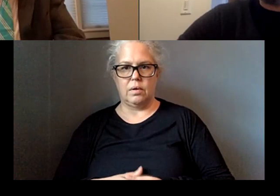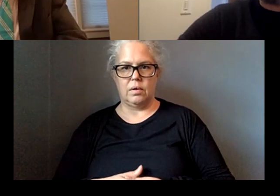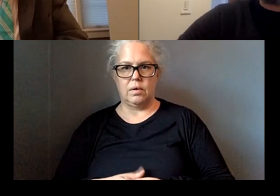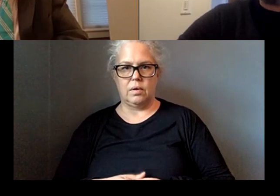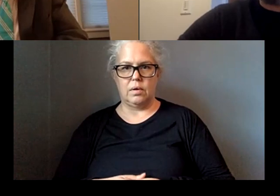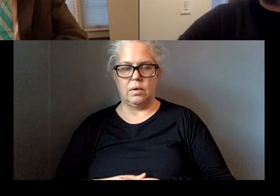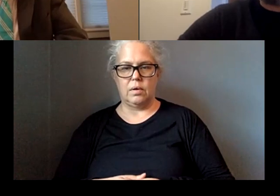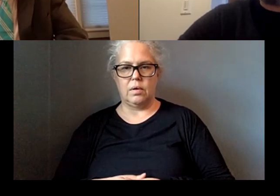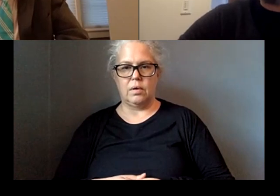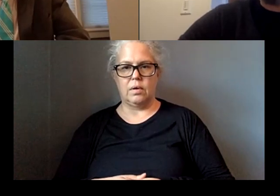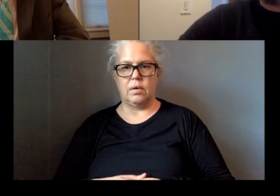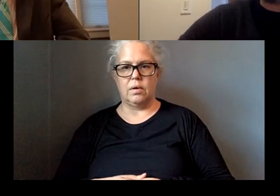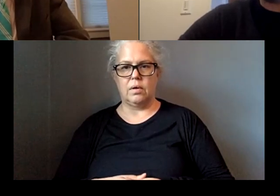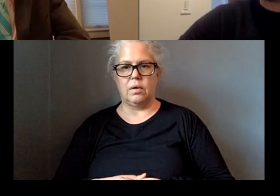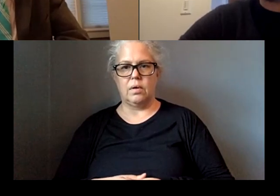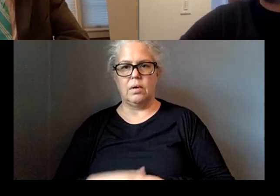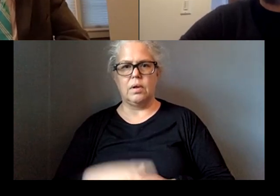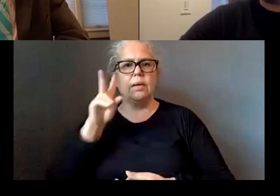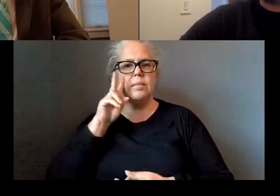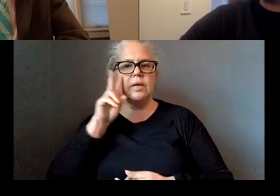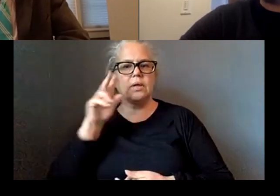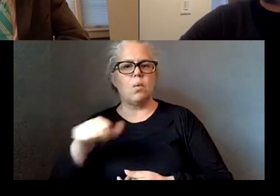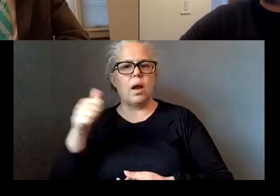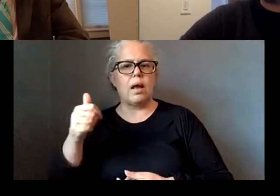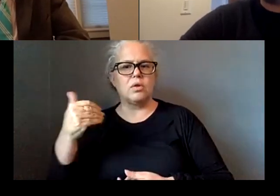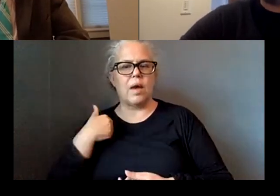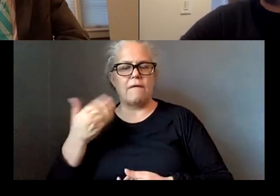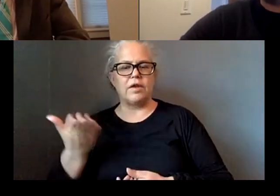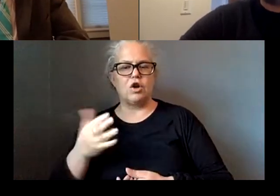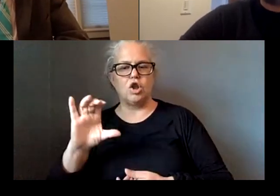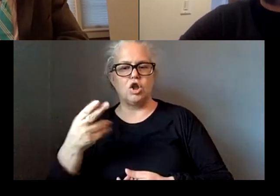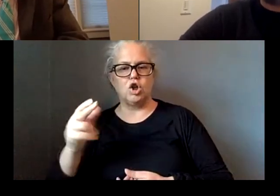All right, let's see what else we've got here in the chat.